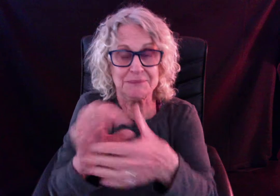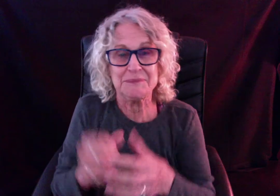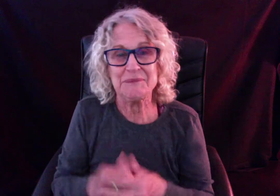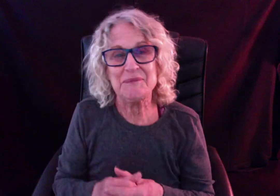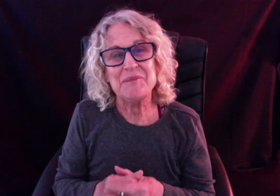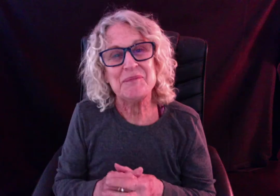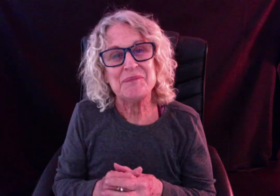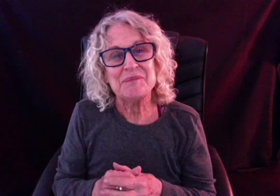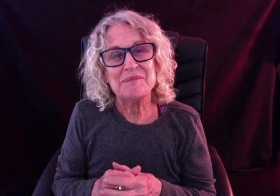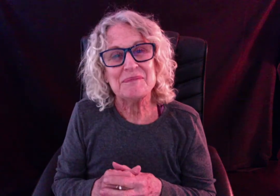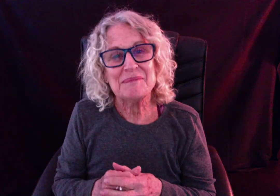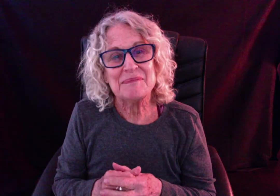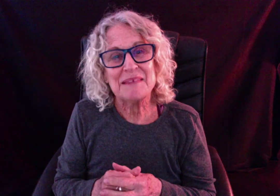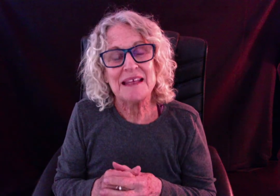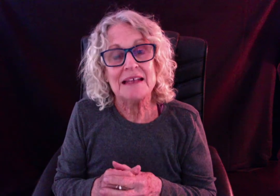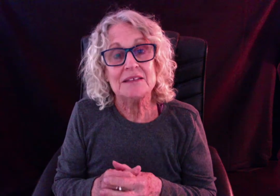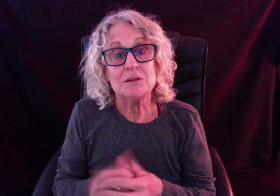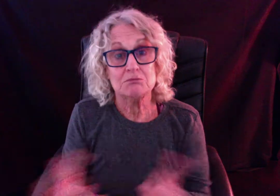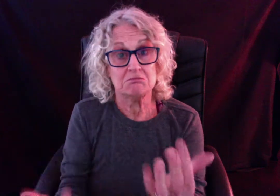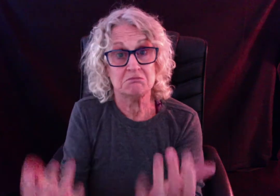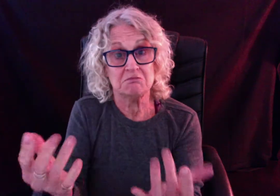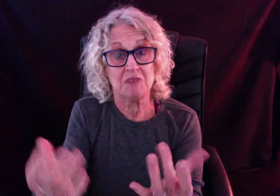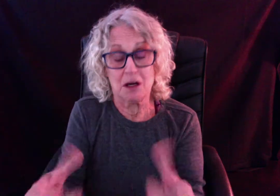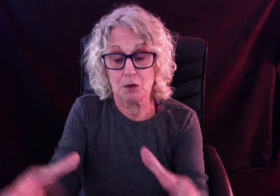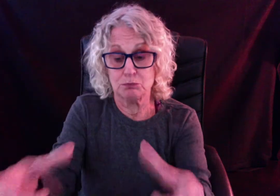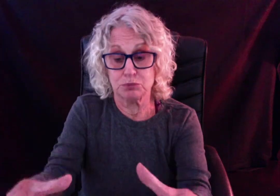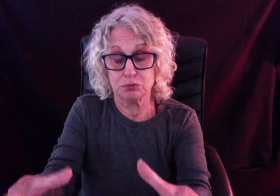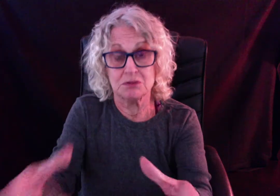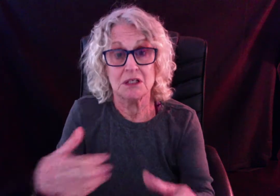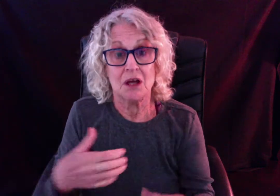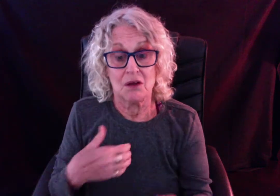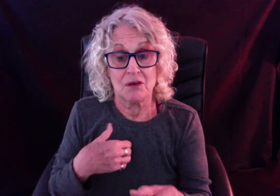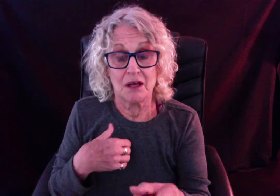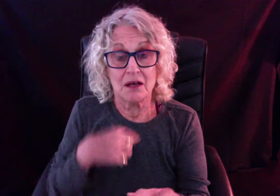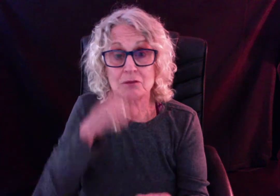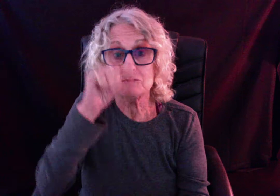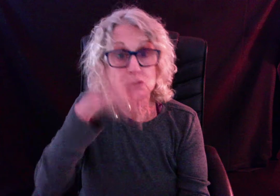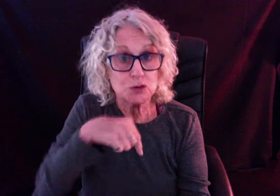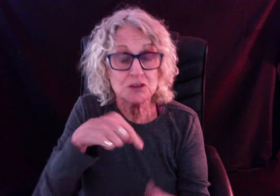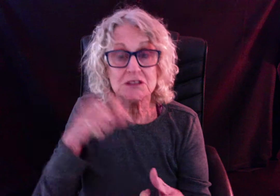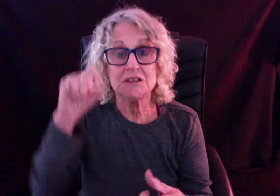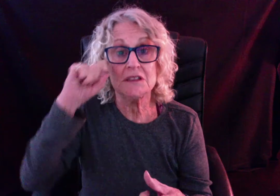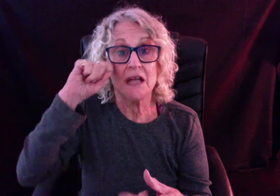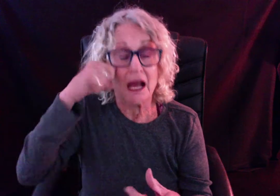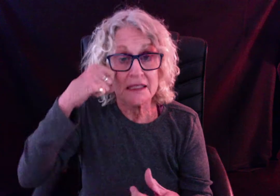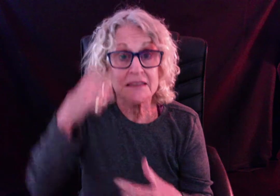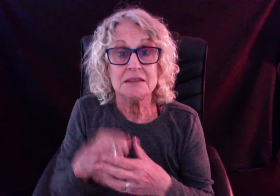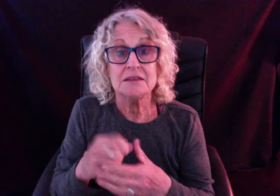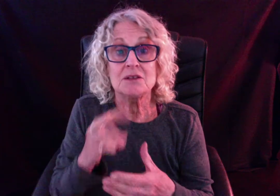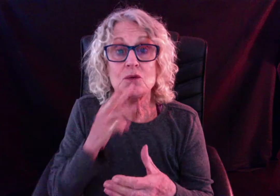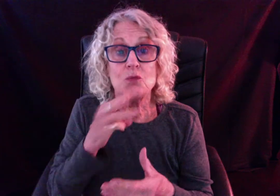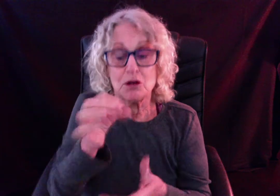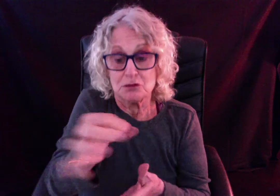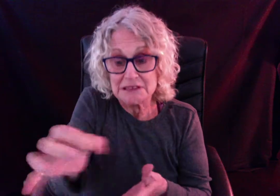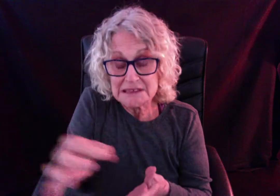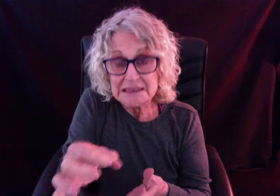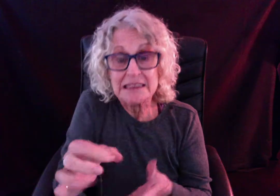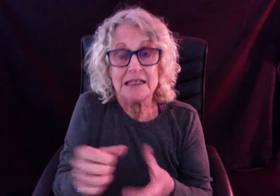So put that on the fire. You've got the turkey and the onion and the water chestnut and what was the other